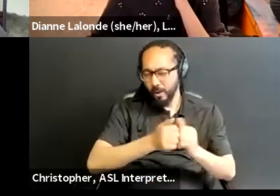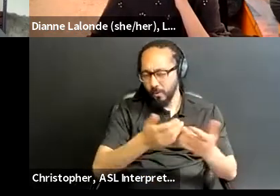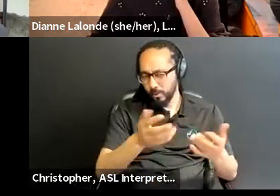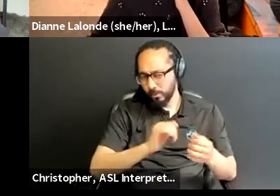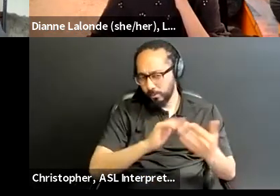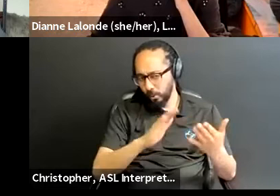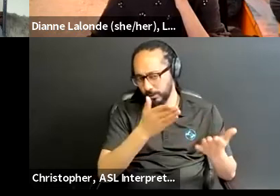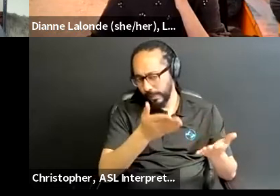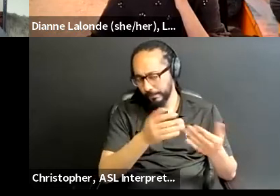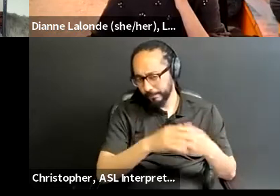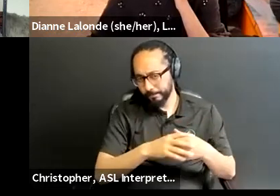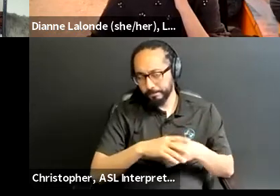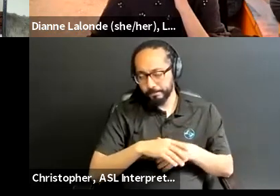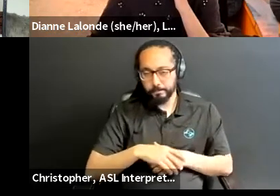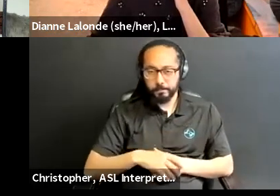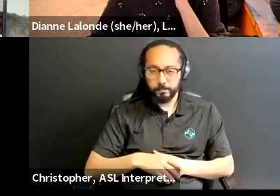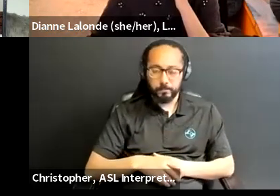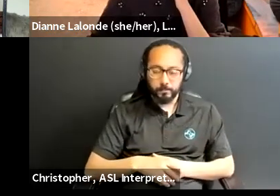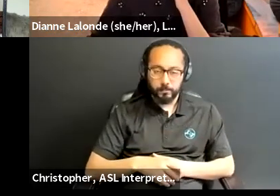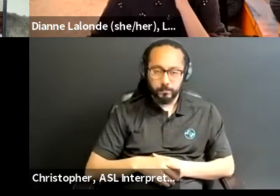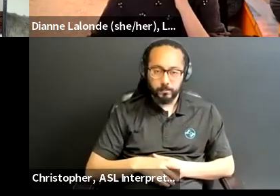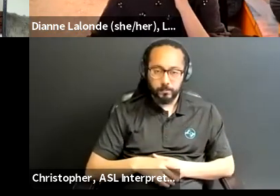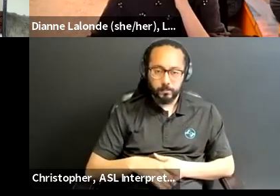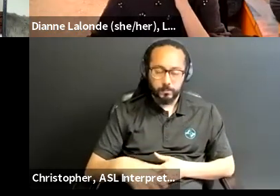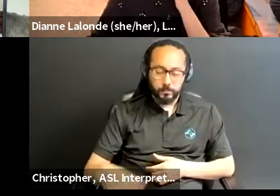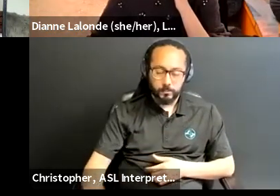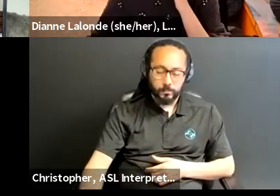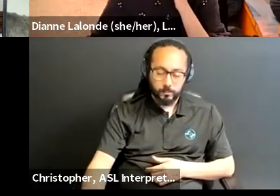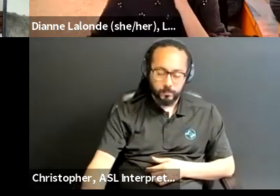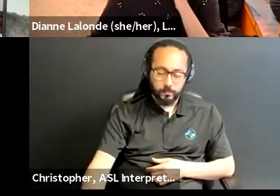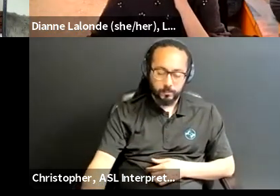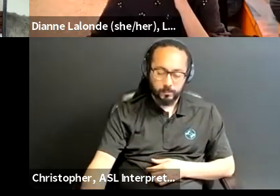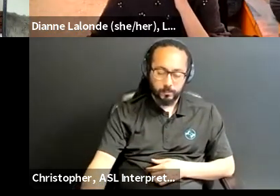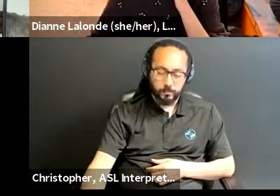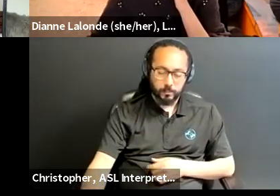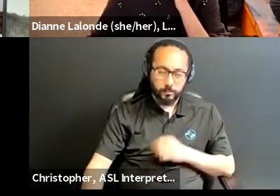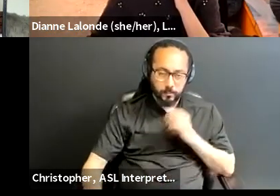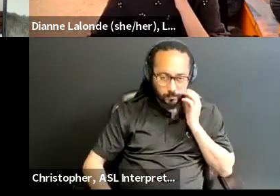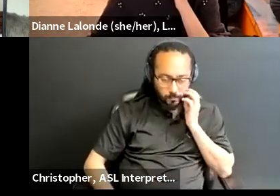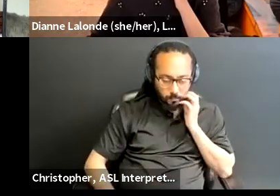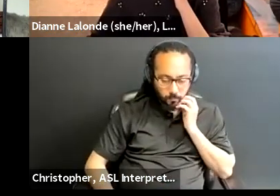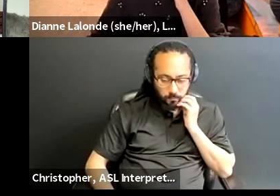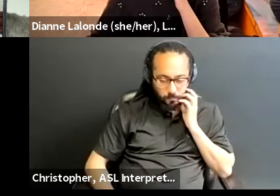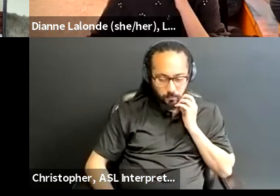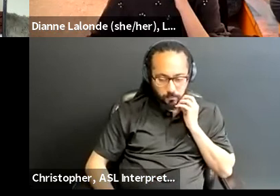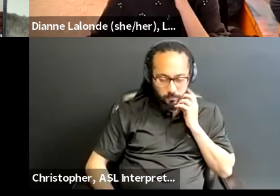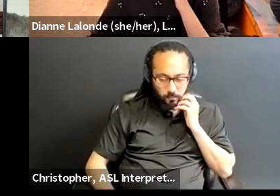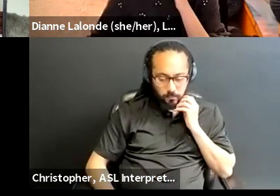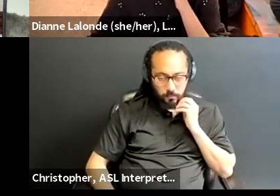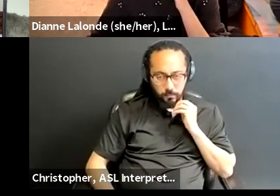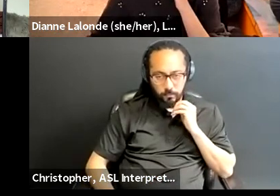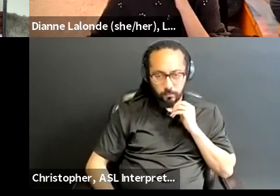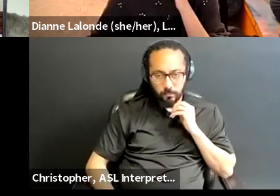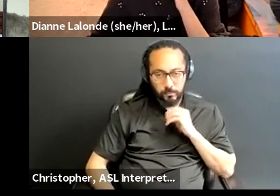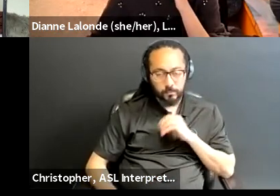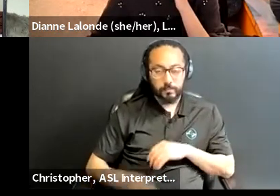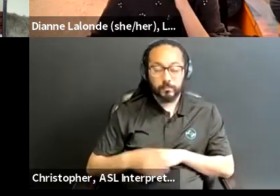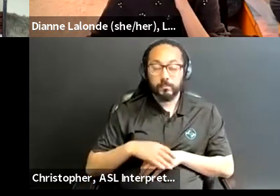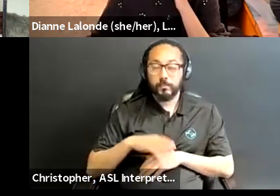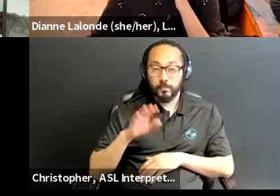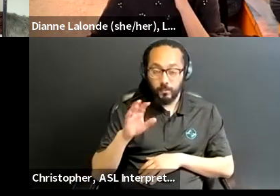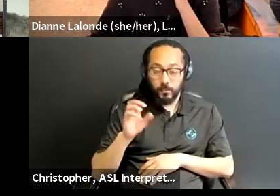I can speak a bit to that. So I do want to note that when we were speaking about decolonial in